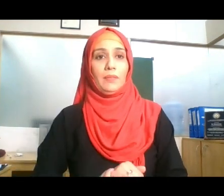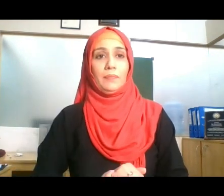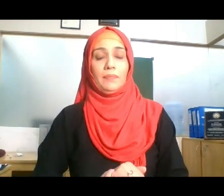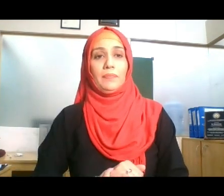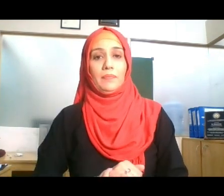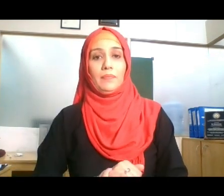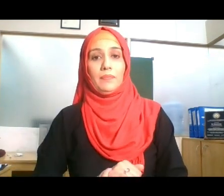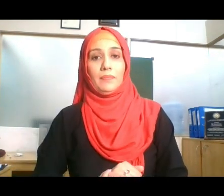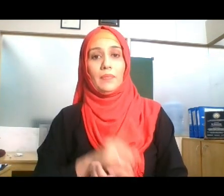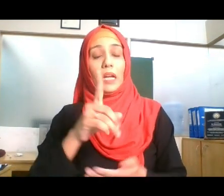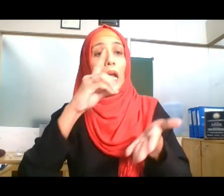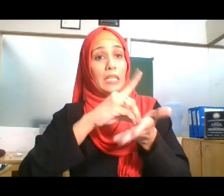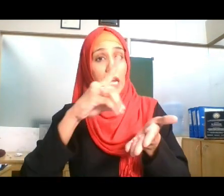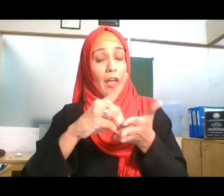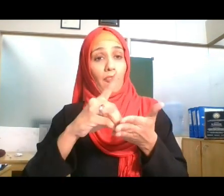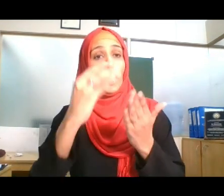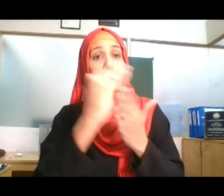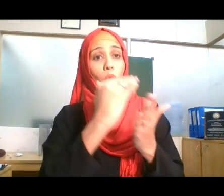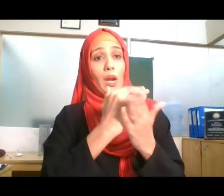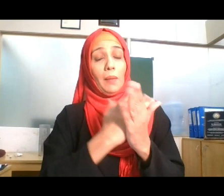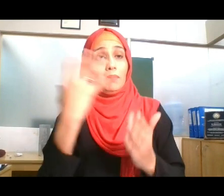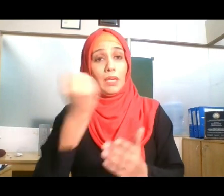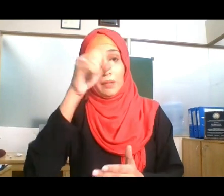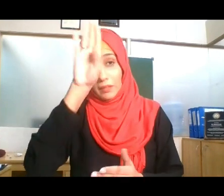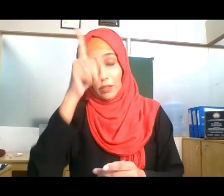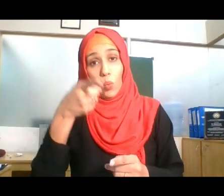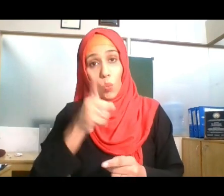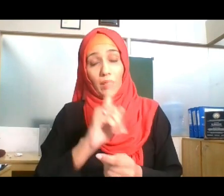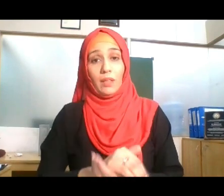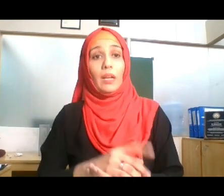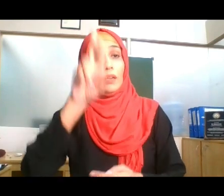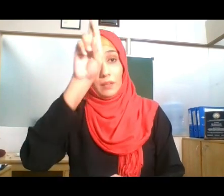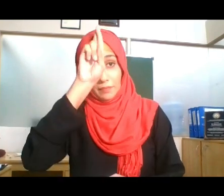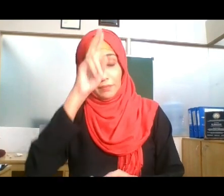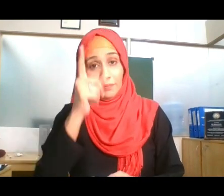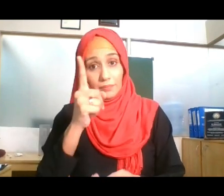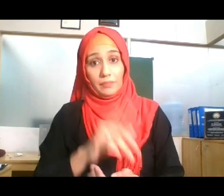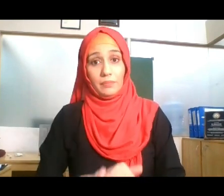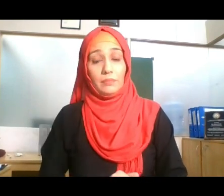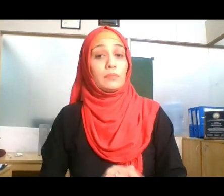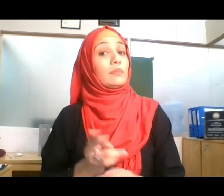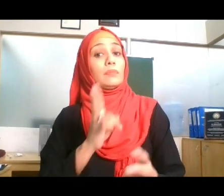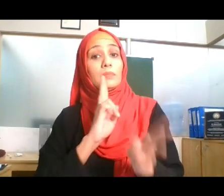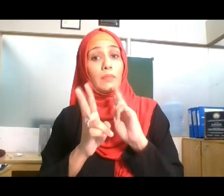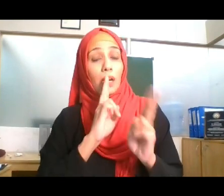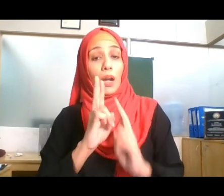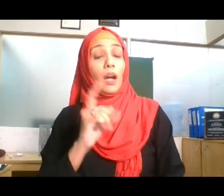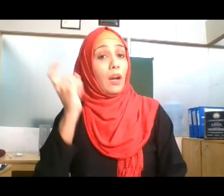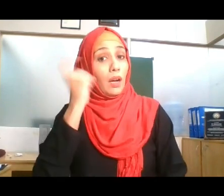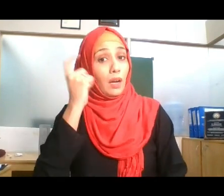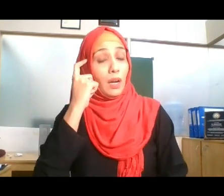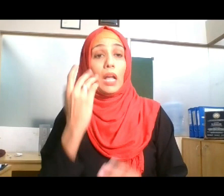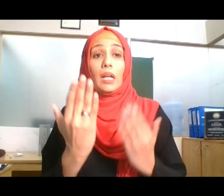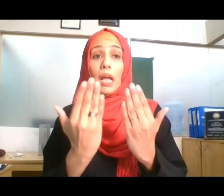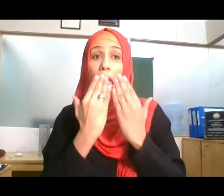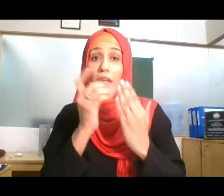which runs the Deaf Reach program. And I would like to ask Richard to talk to us from the point of view of an